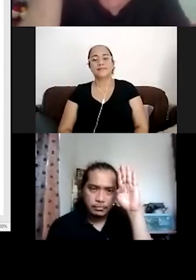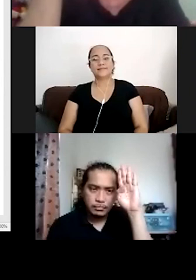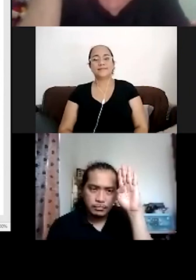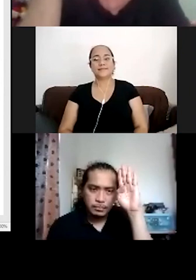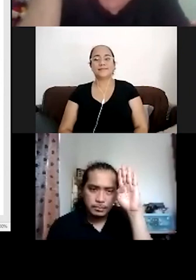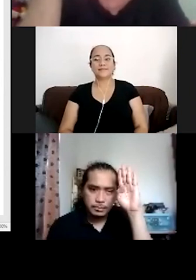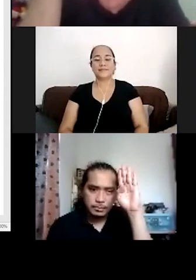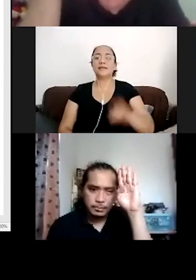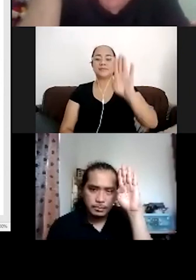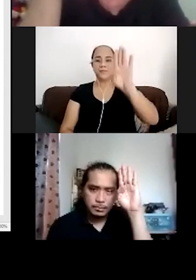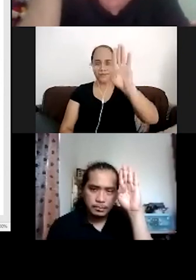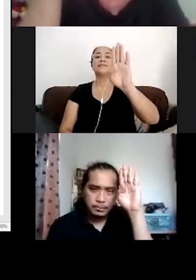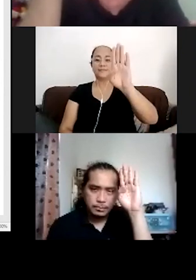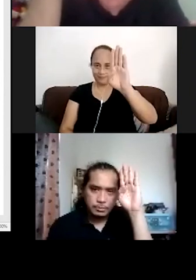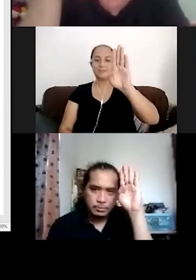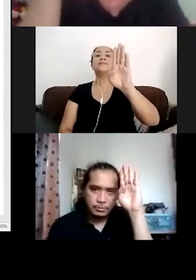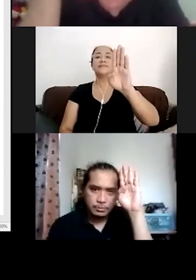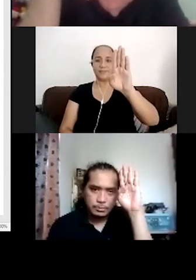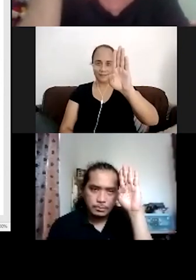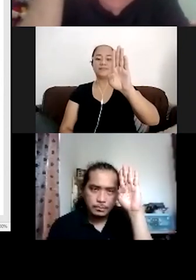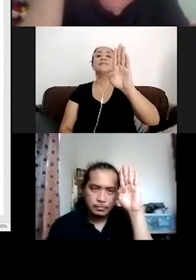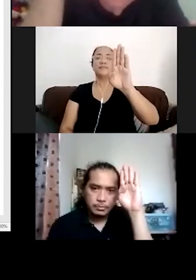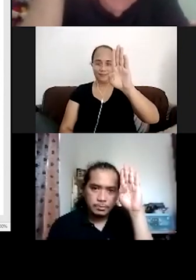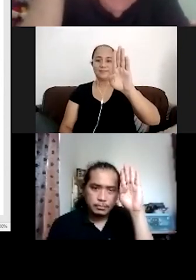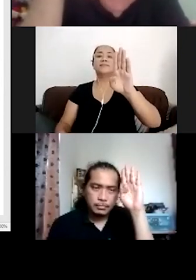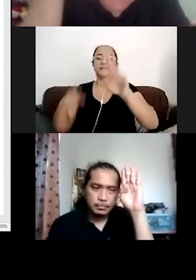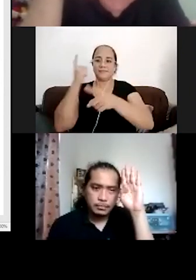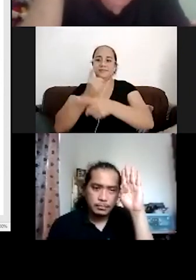B is B. correct? B is in boy. Yes.